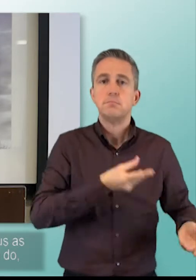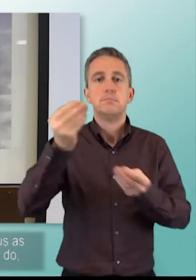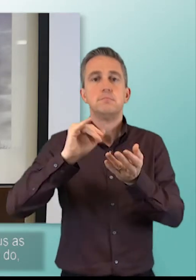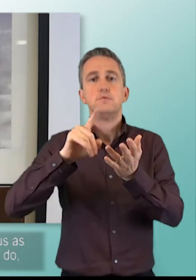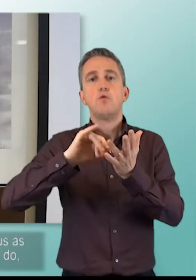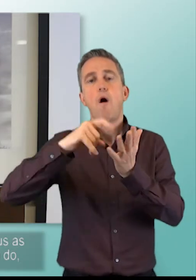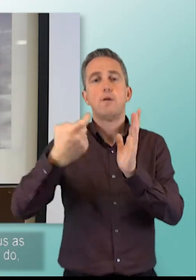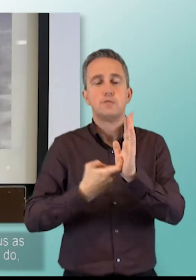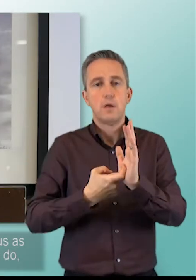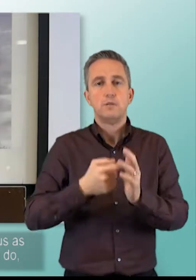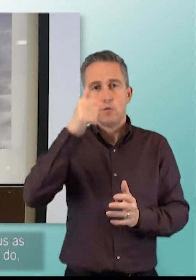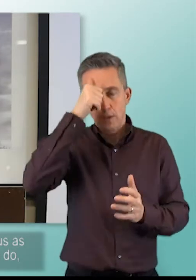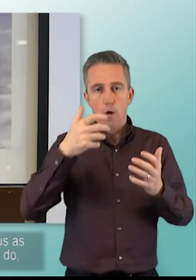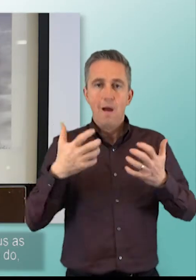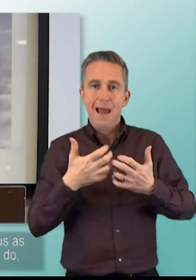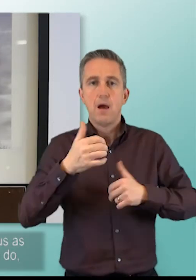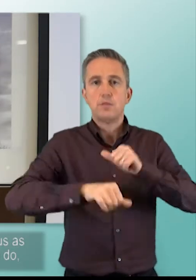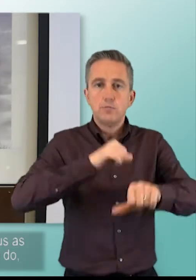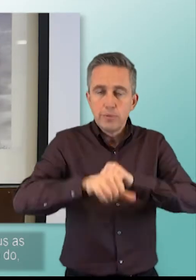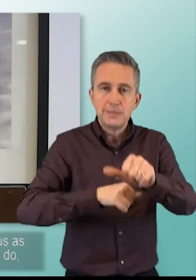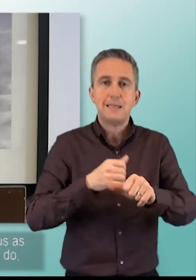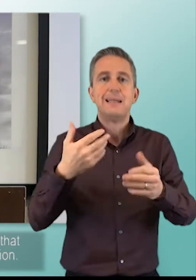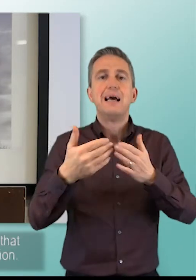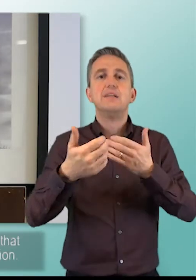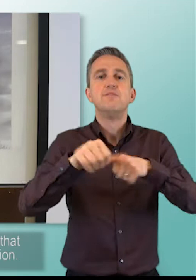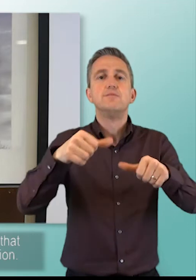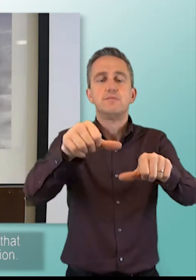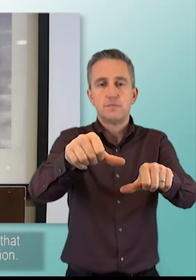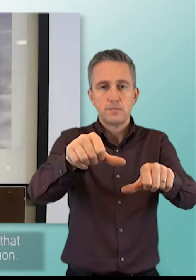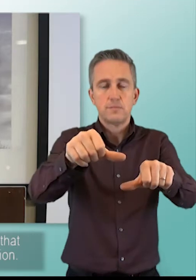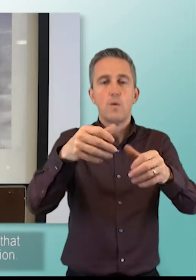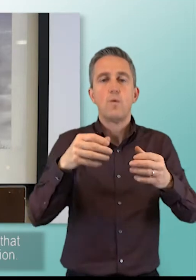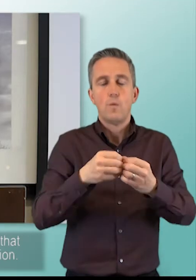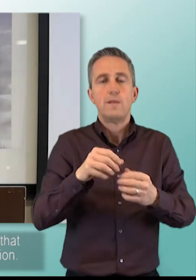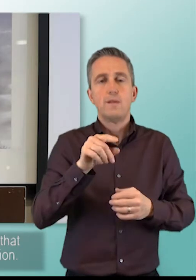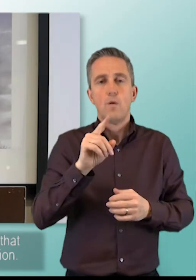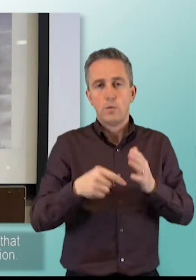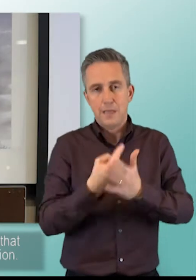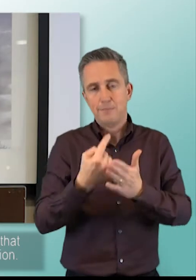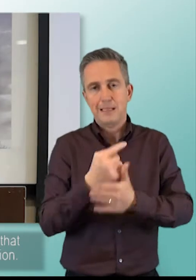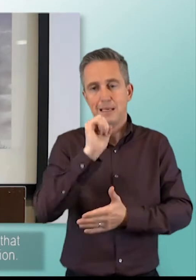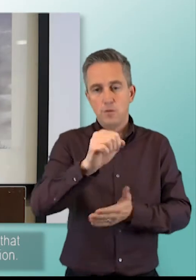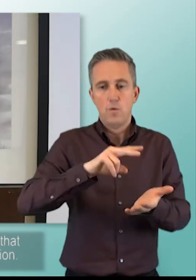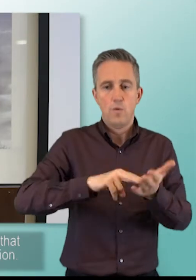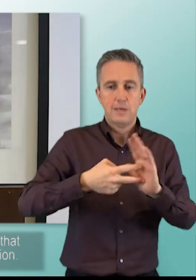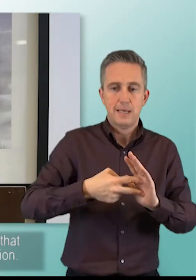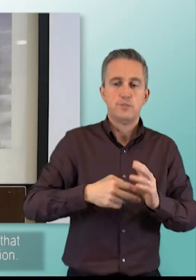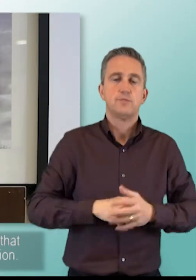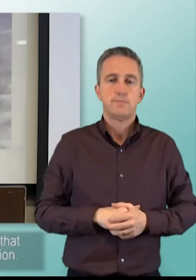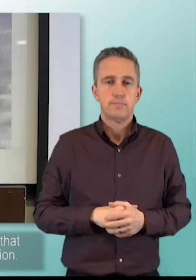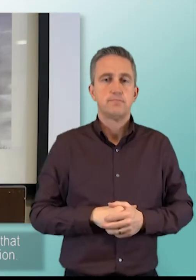us as charity trustees that you know what you're going to do, that you know how you're going to go forward with that particular problem that you have in